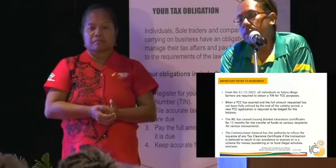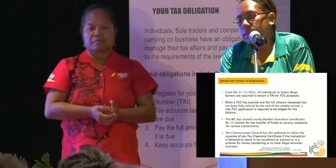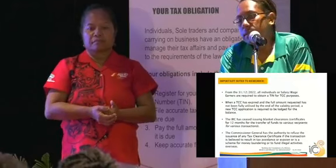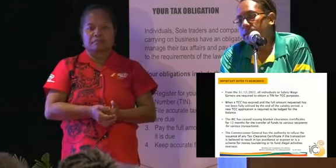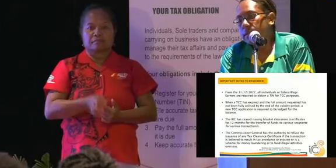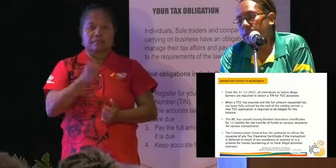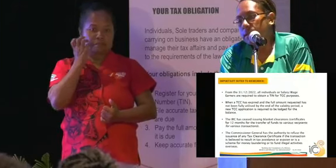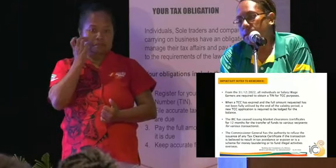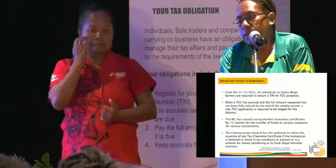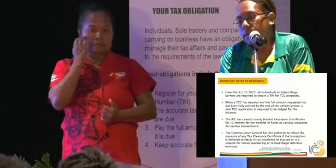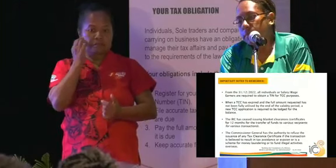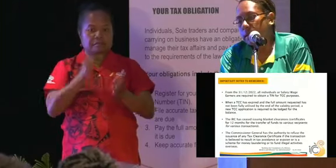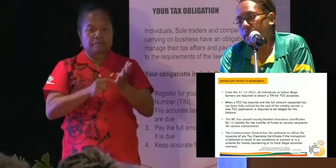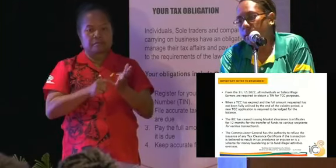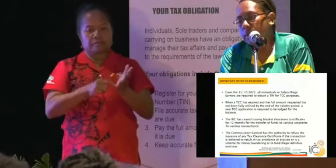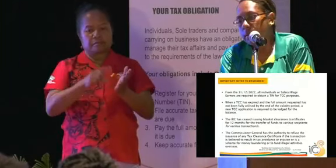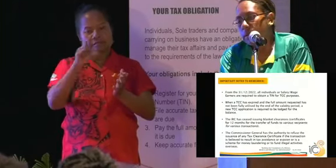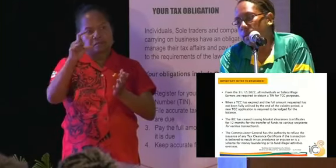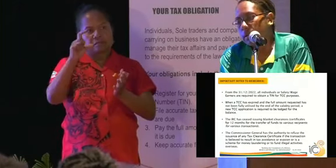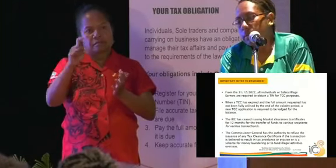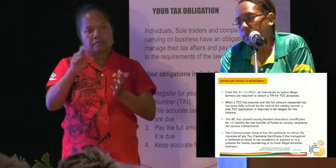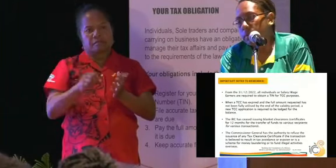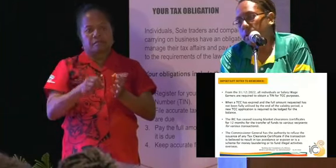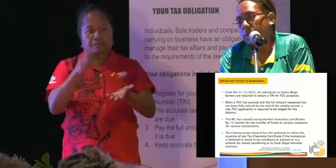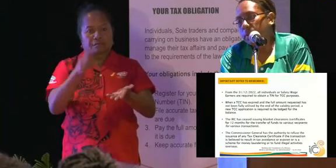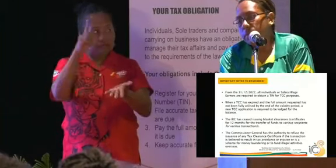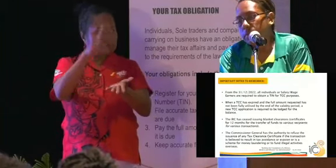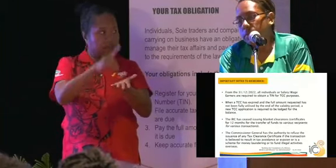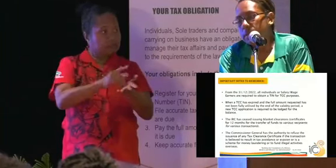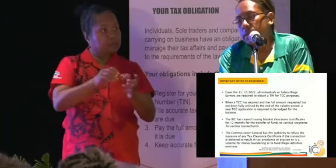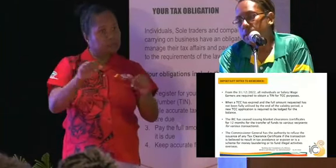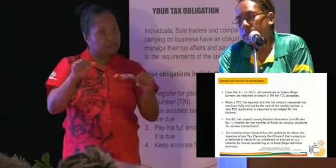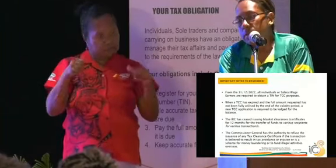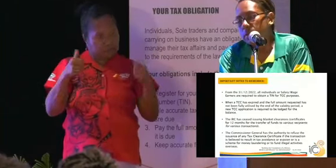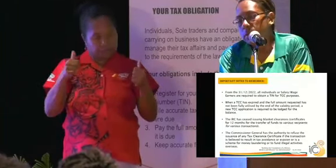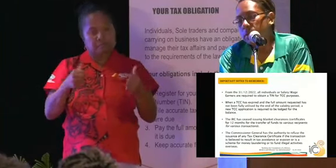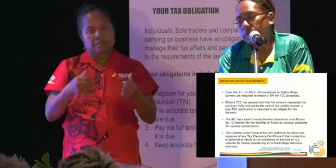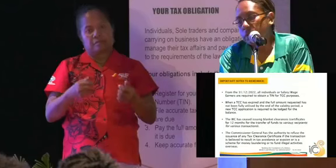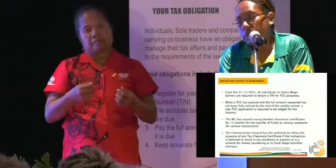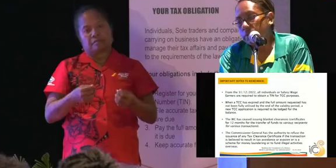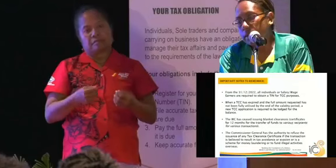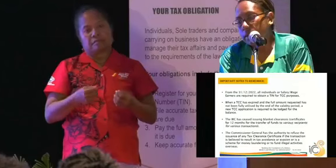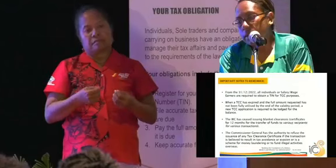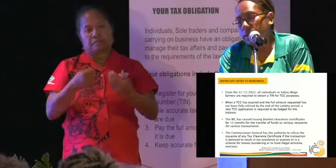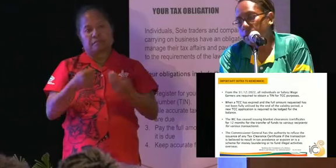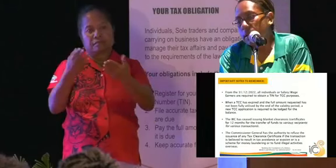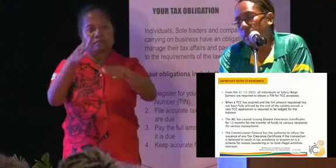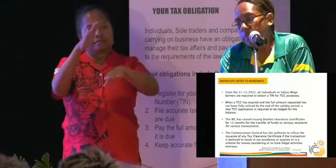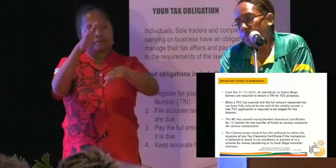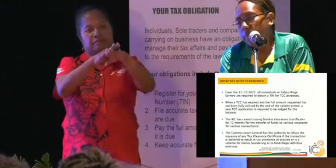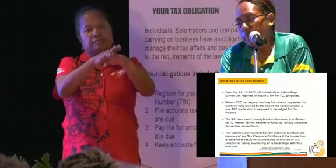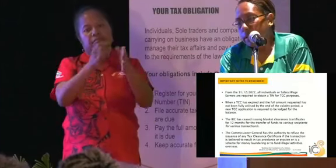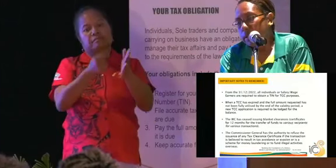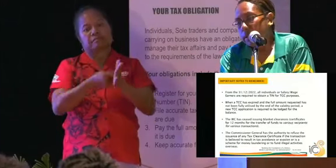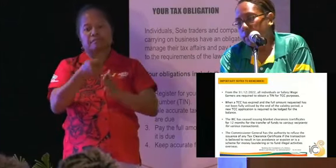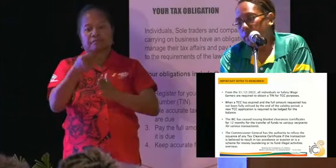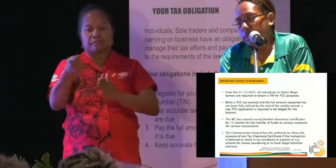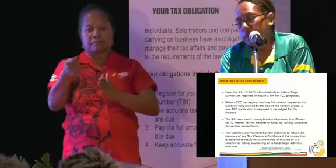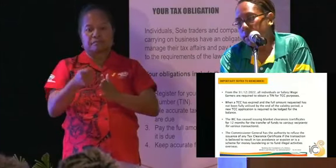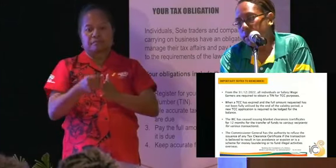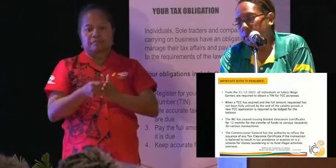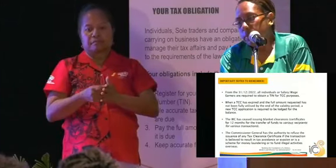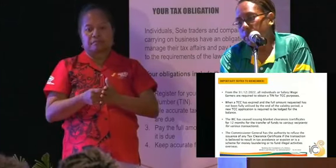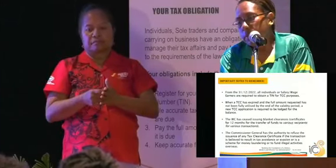When a TCC has expired and a full amount requested has not been fully utilized, by the end